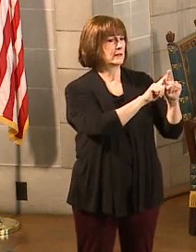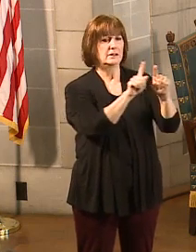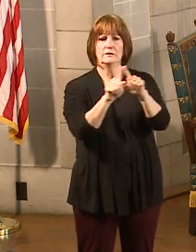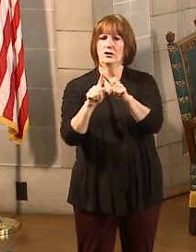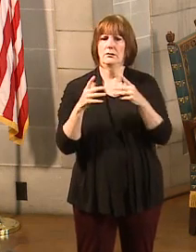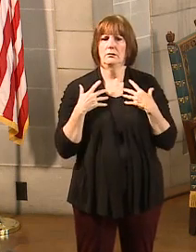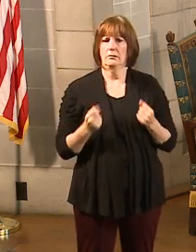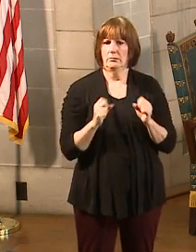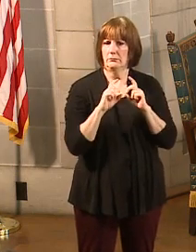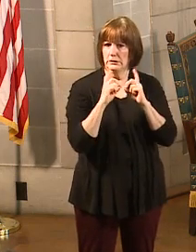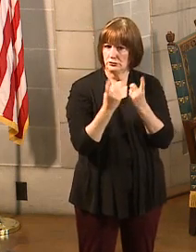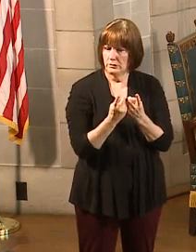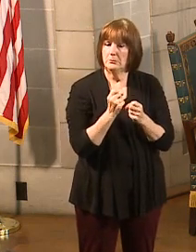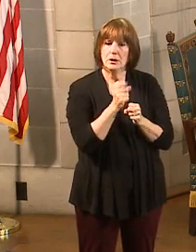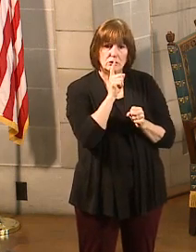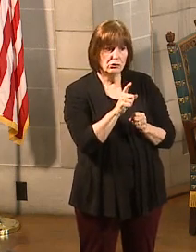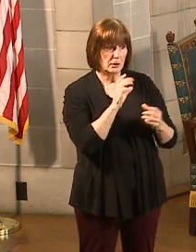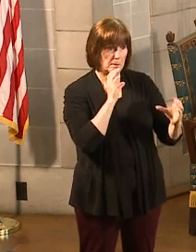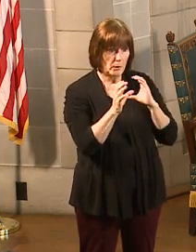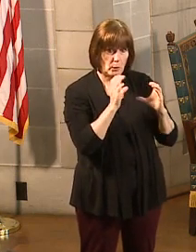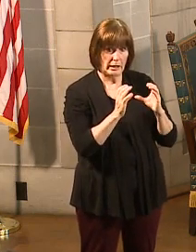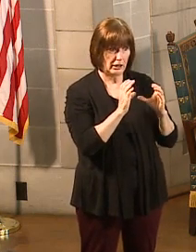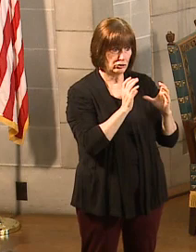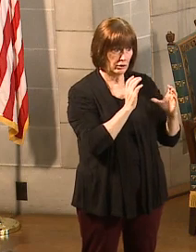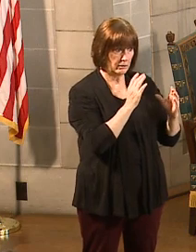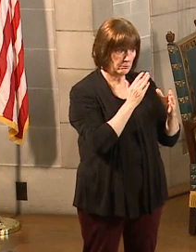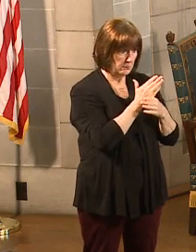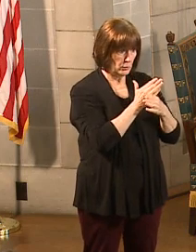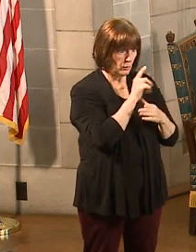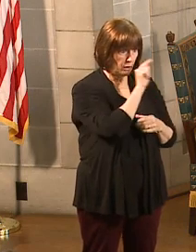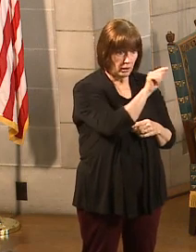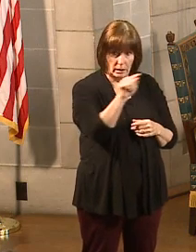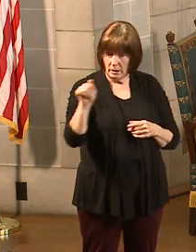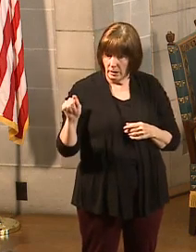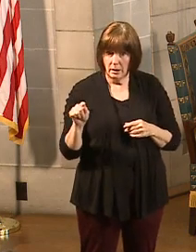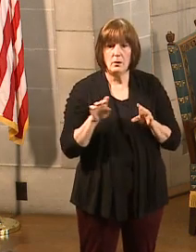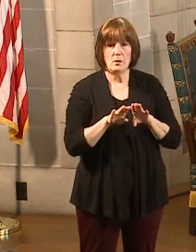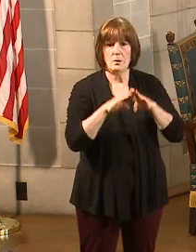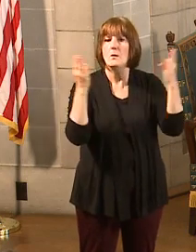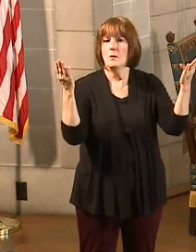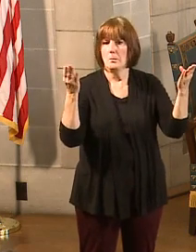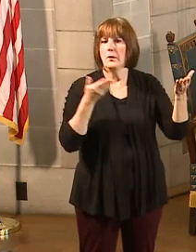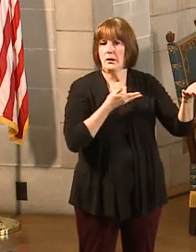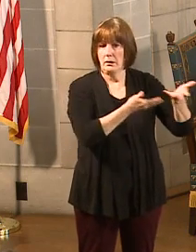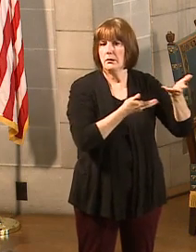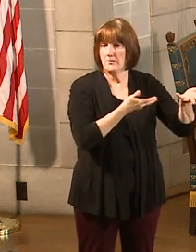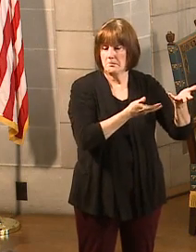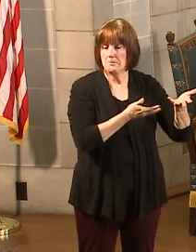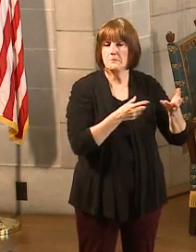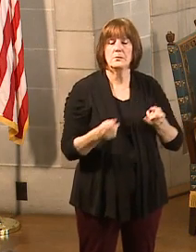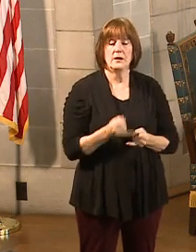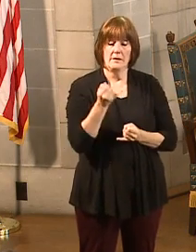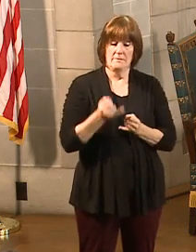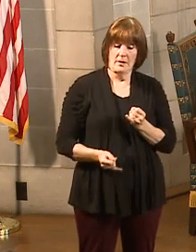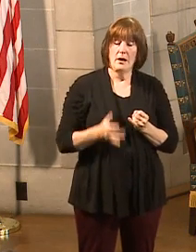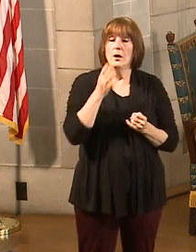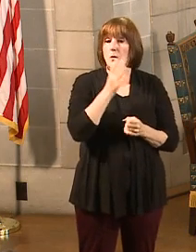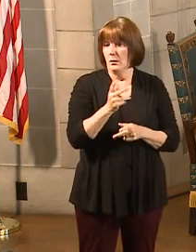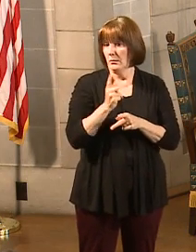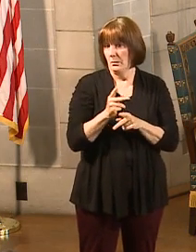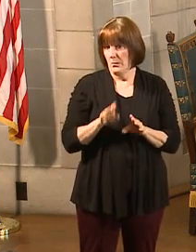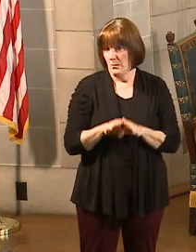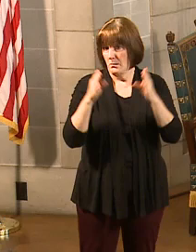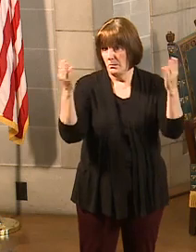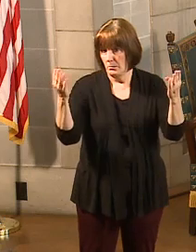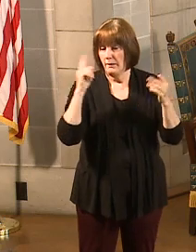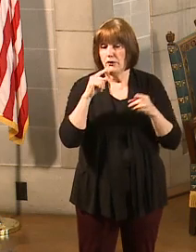important that communication between schools and their respective public health districts remains open and honest. And finally, we will remain open for